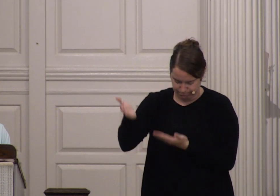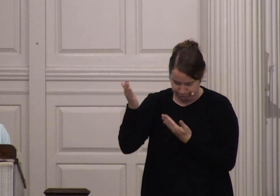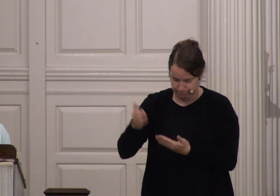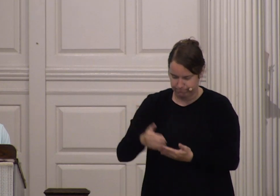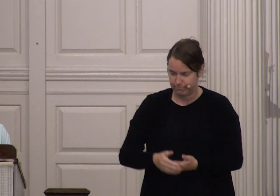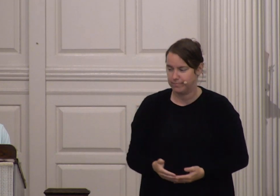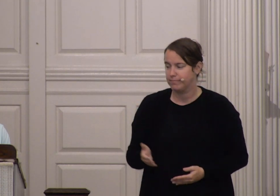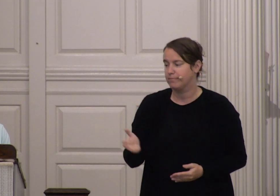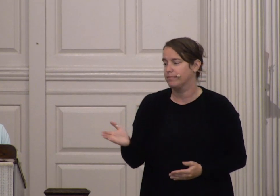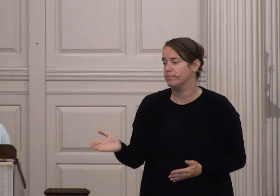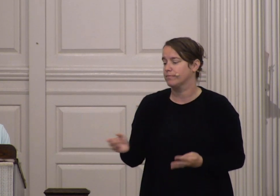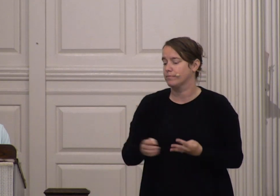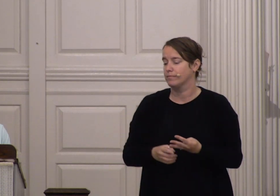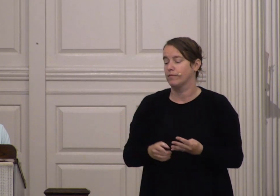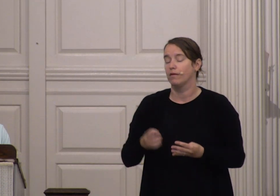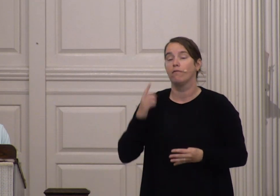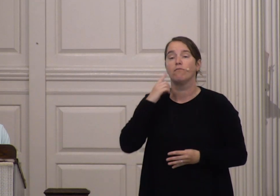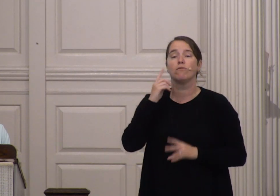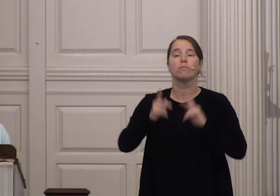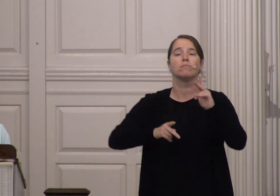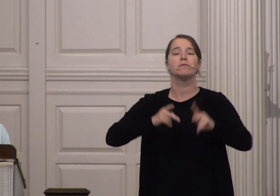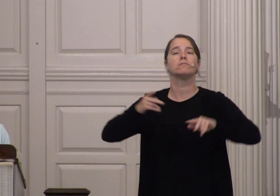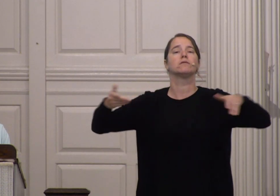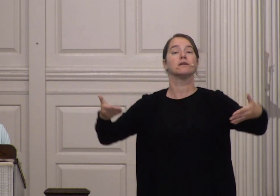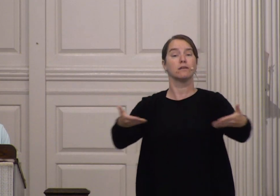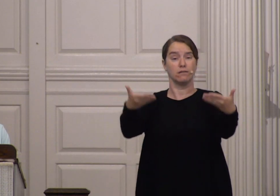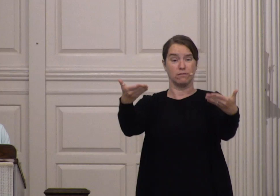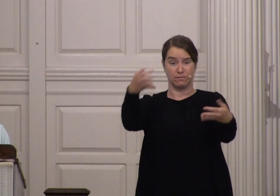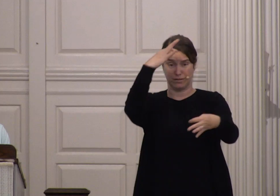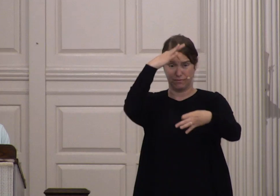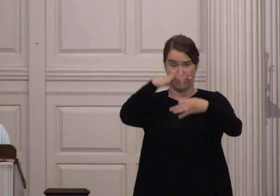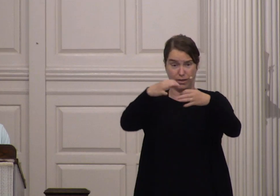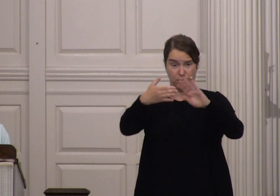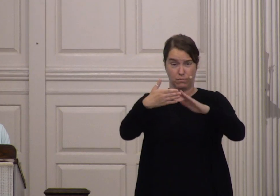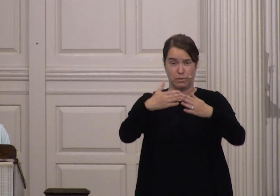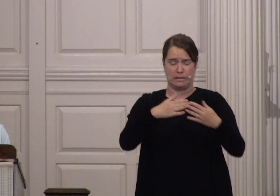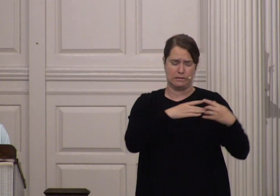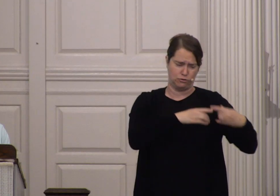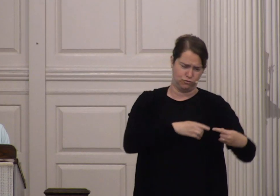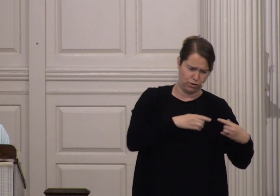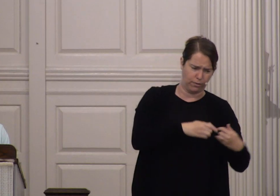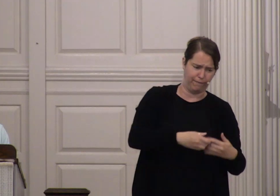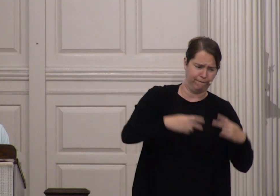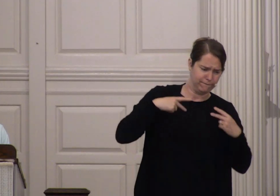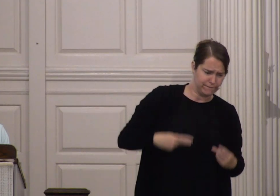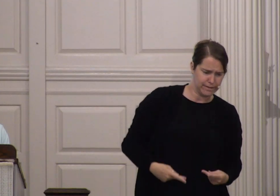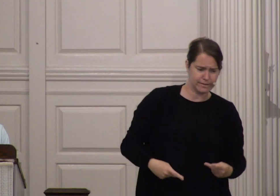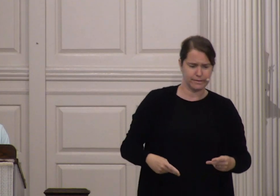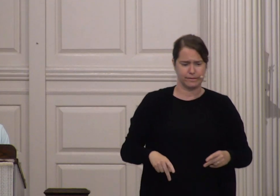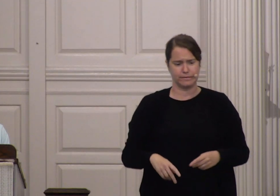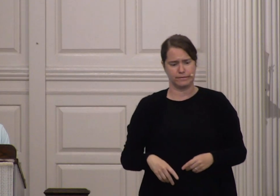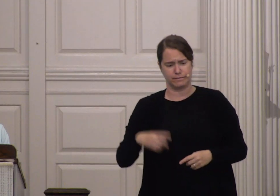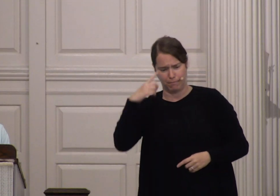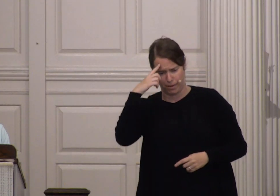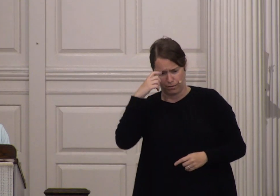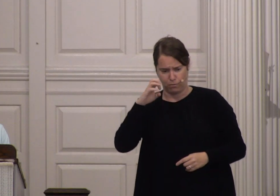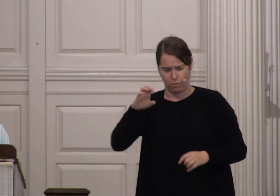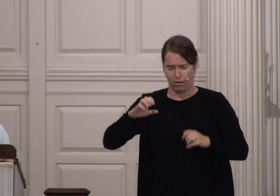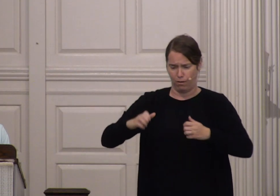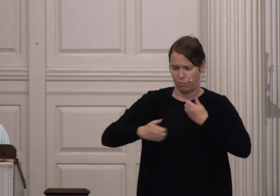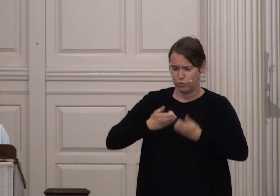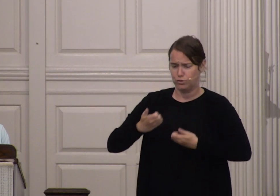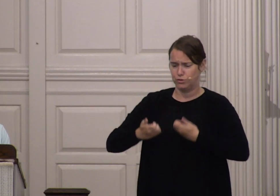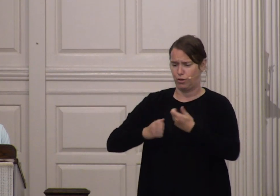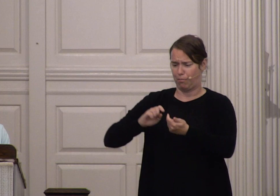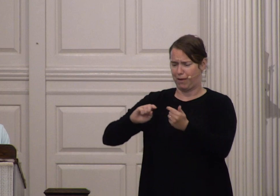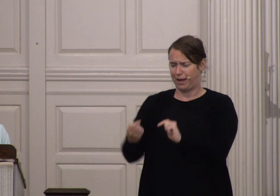For those in this faith community who are in physical, mental, or emotional pain, may God send